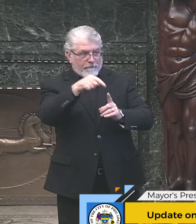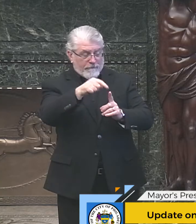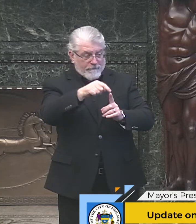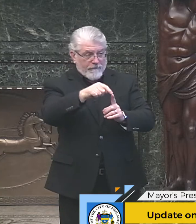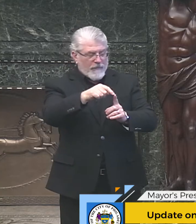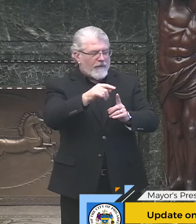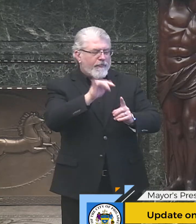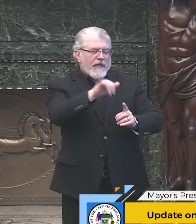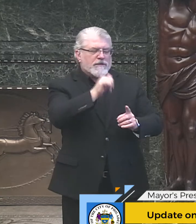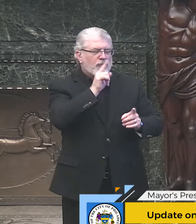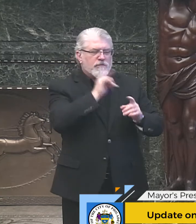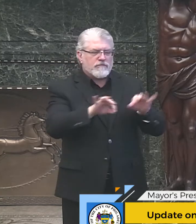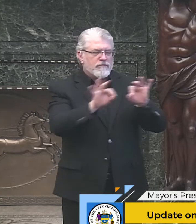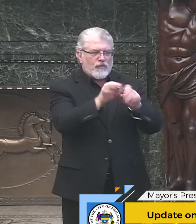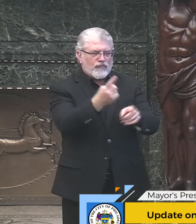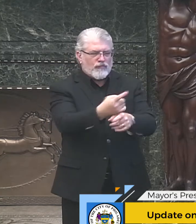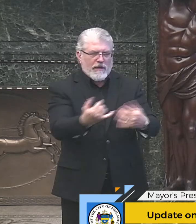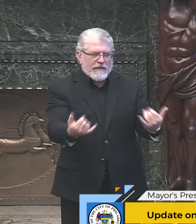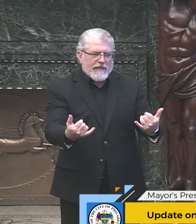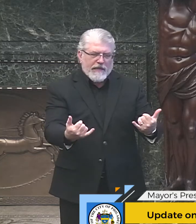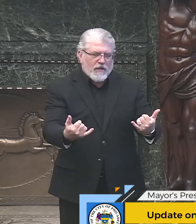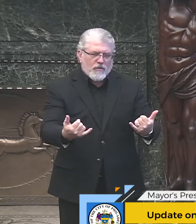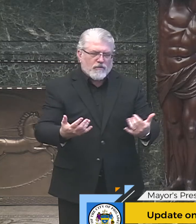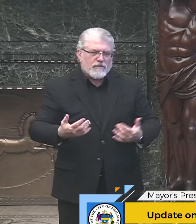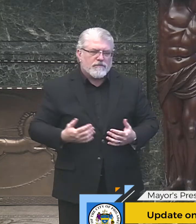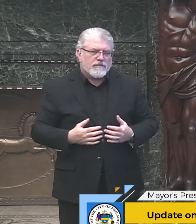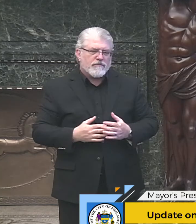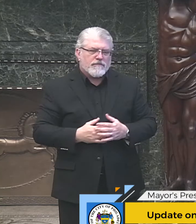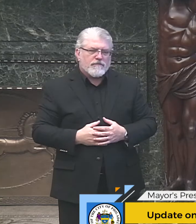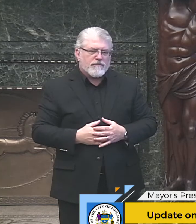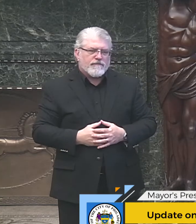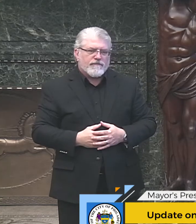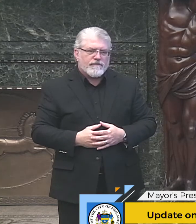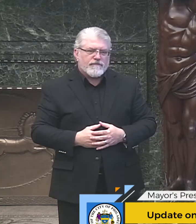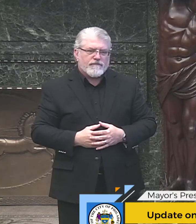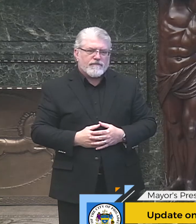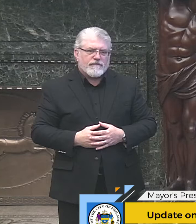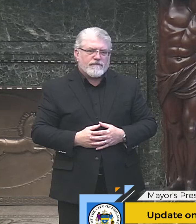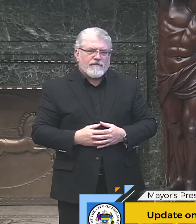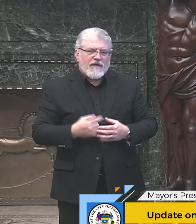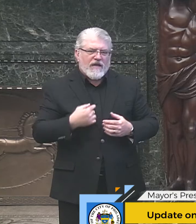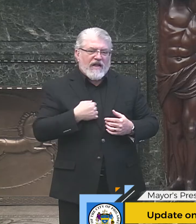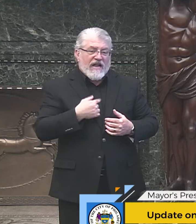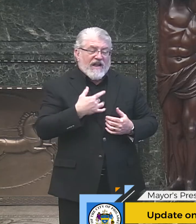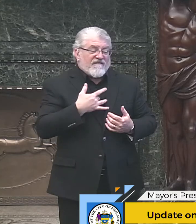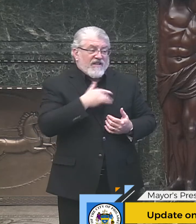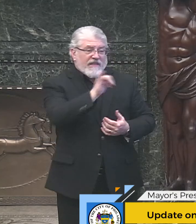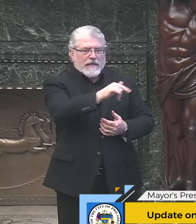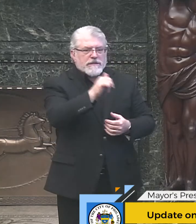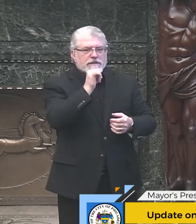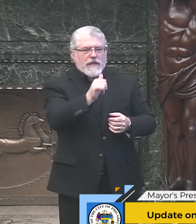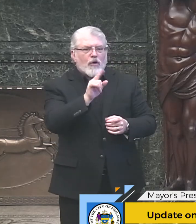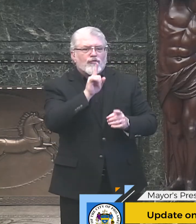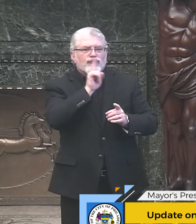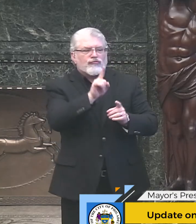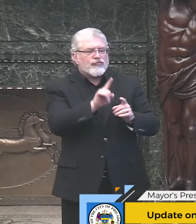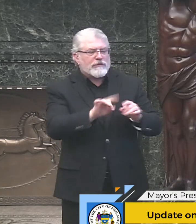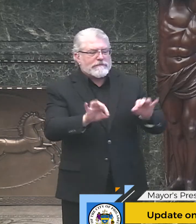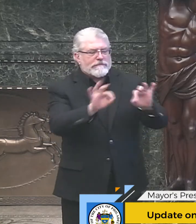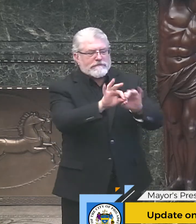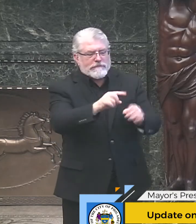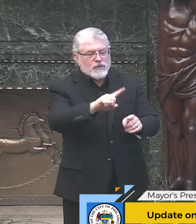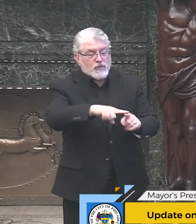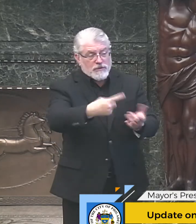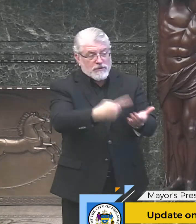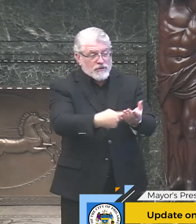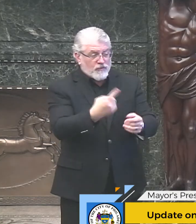mayor, but I think that's kind of an outside issue relative to this. Fair. And Dr. Farley, you